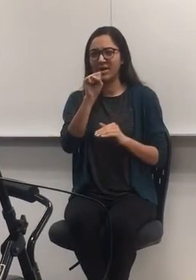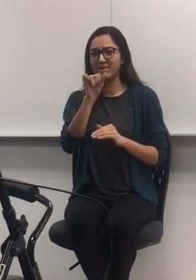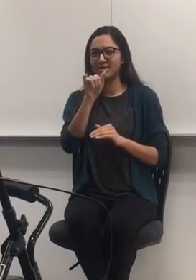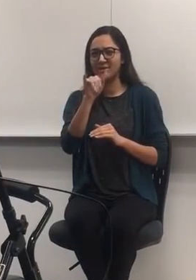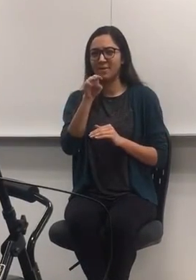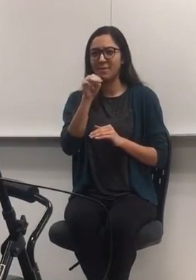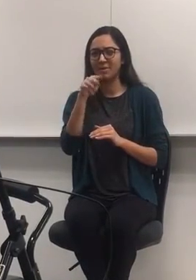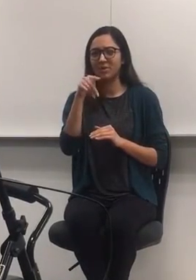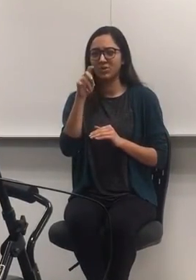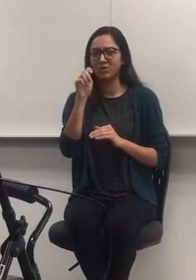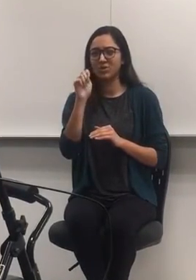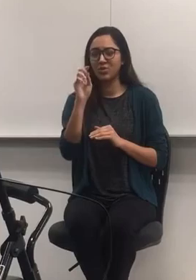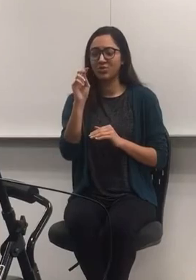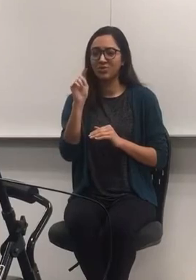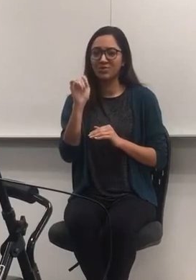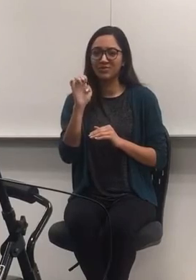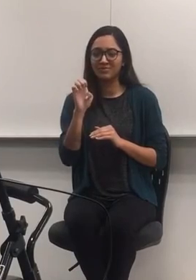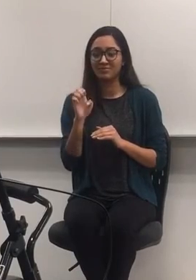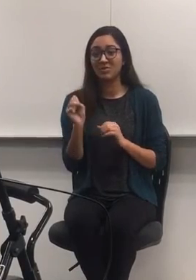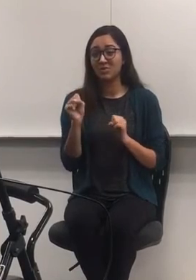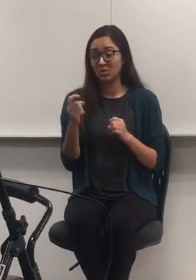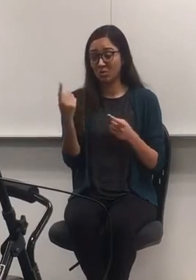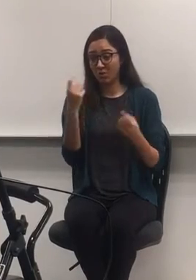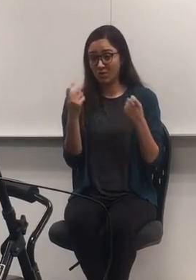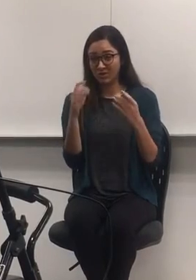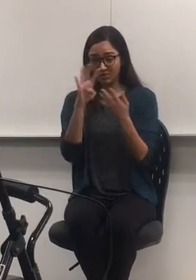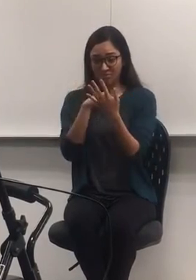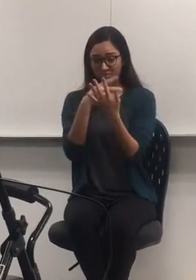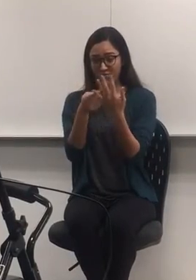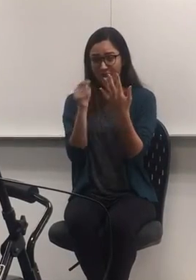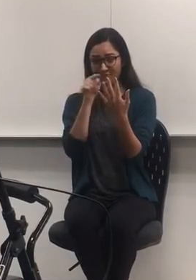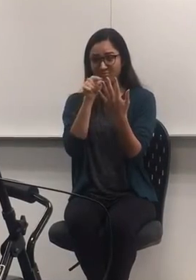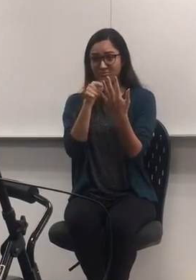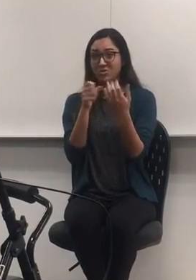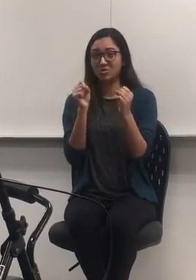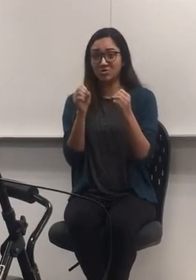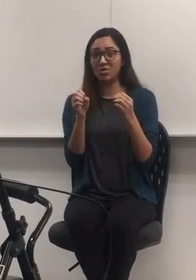right? Any questions on that graph, though? See, we did it by hand, basically. Didn't even need a